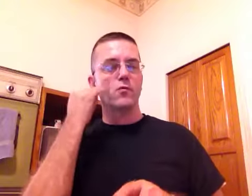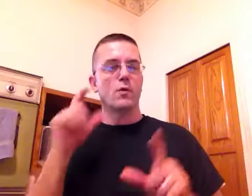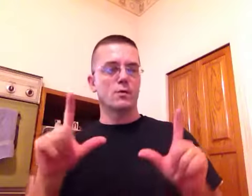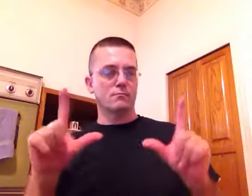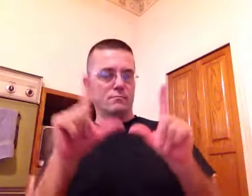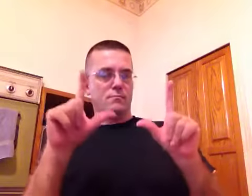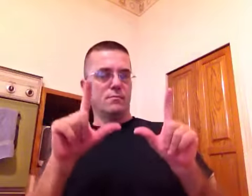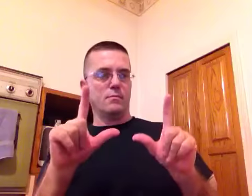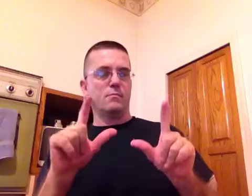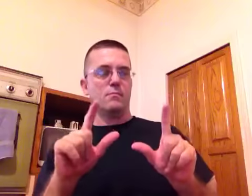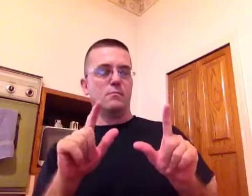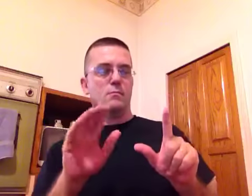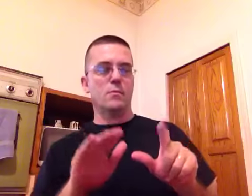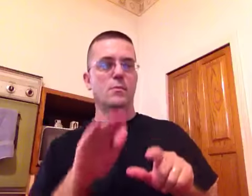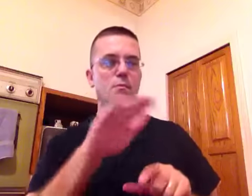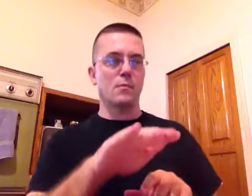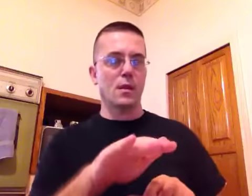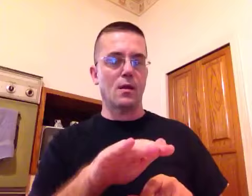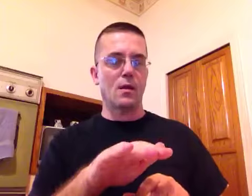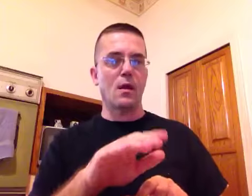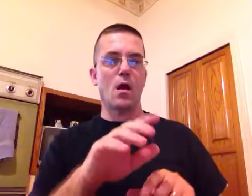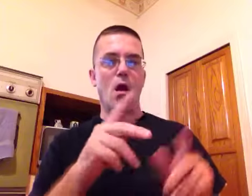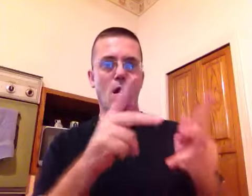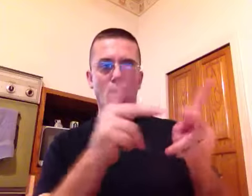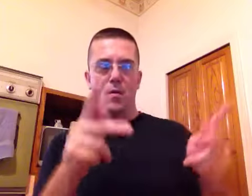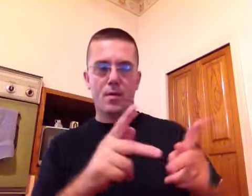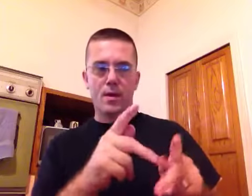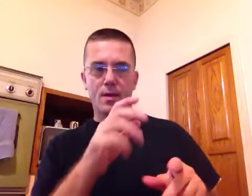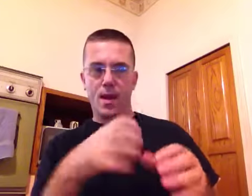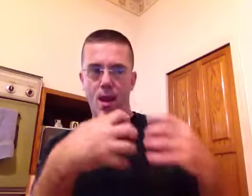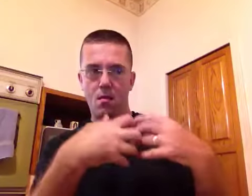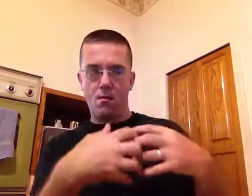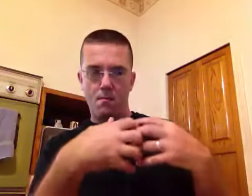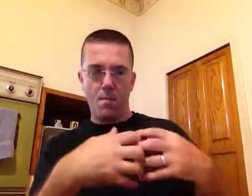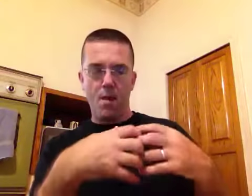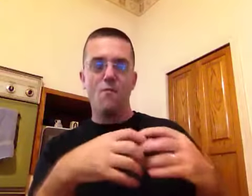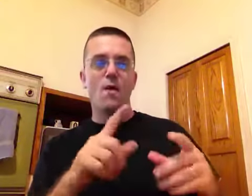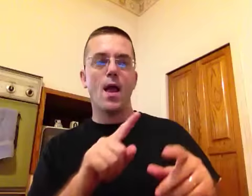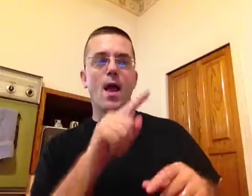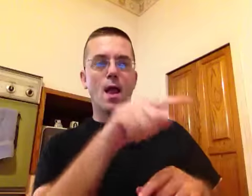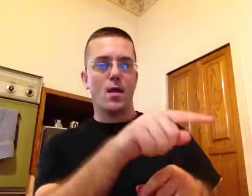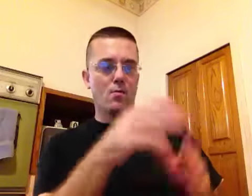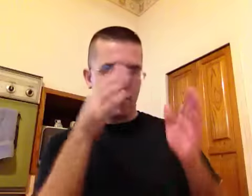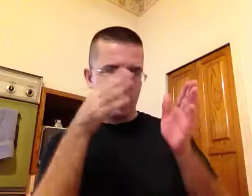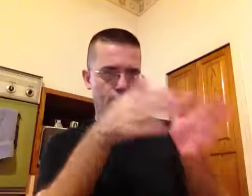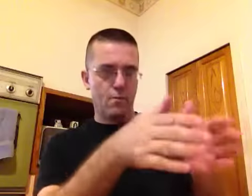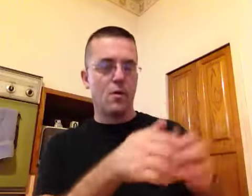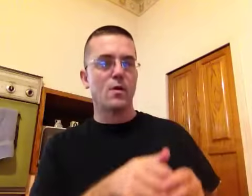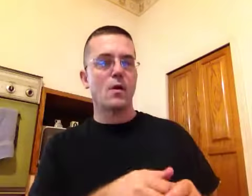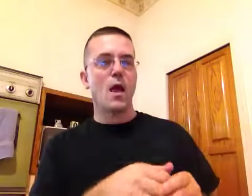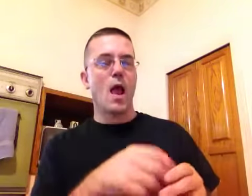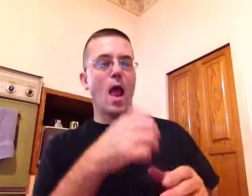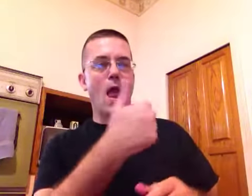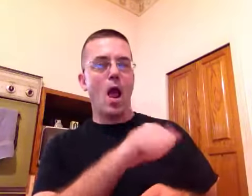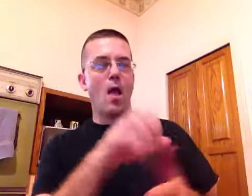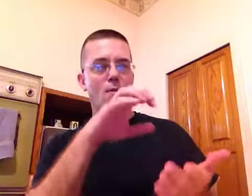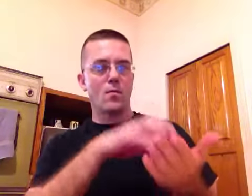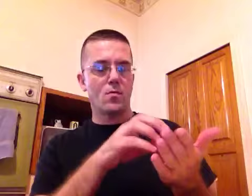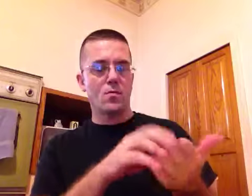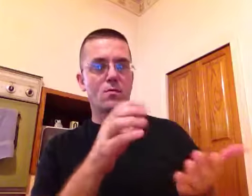you take a step towards a couple of places that are manufacturers. Some of the other cookie companies, especially if you can